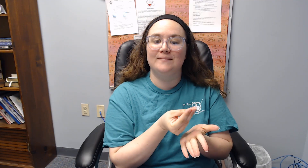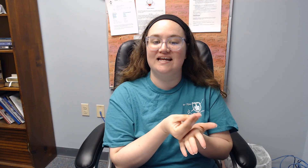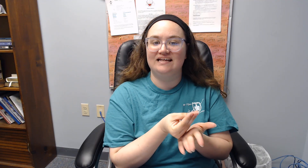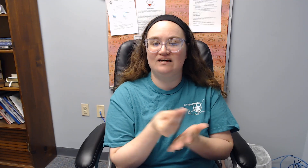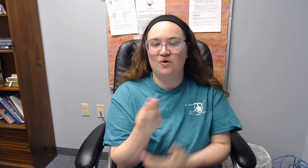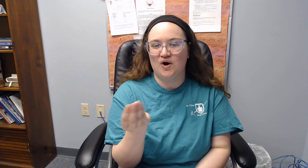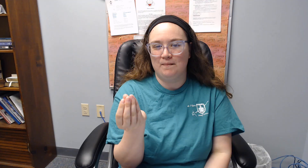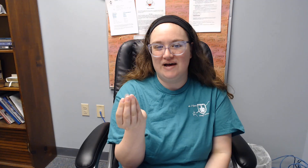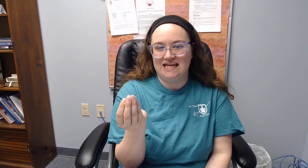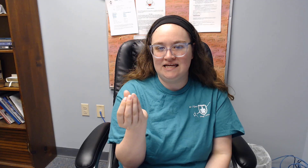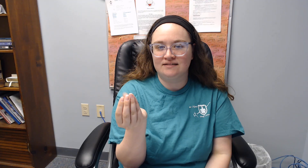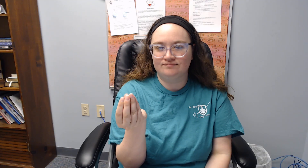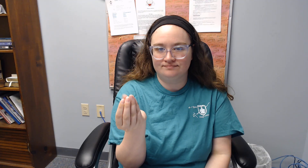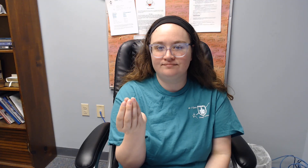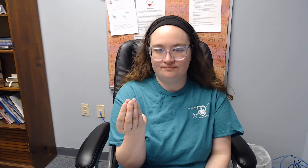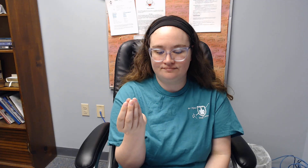Money or money.